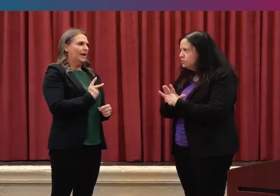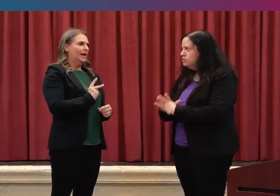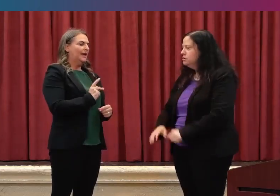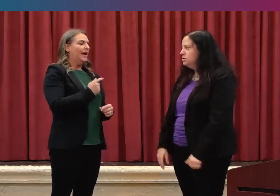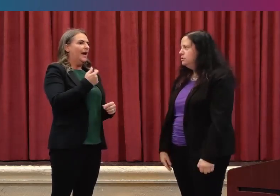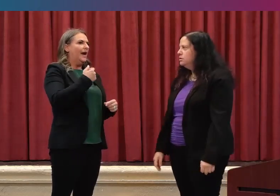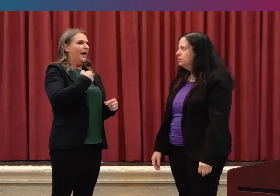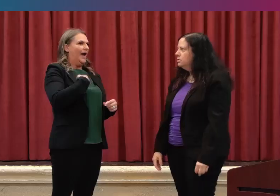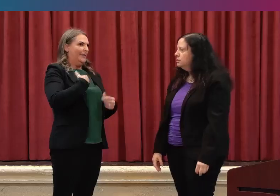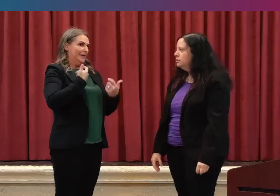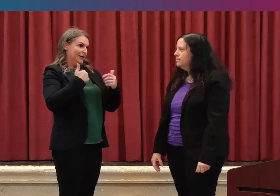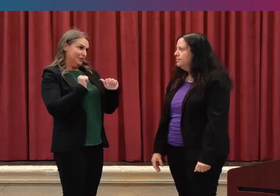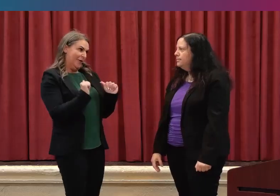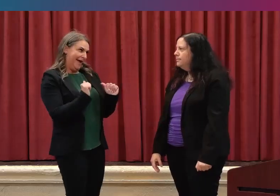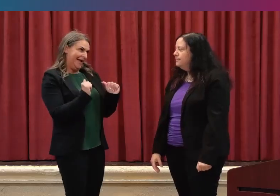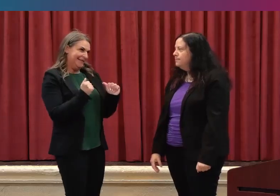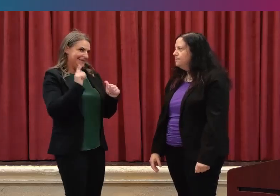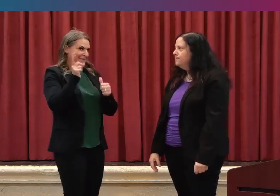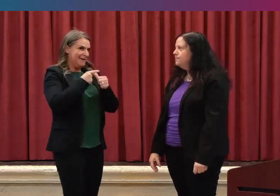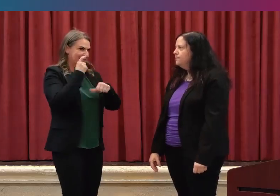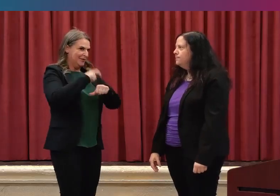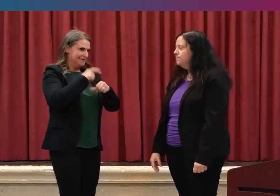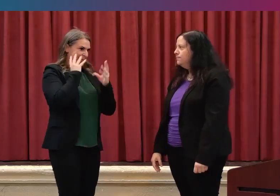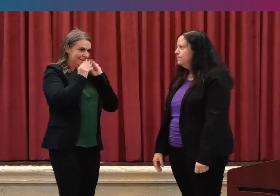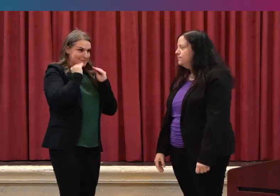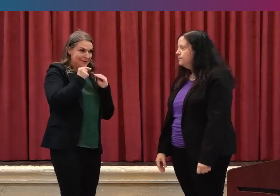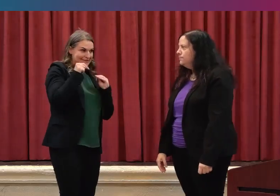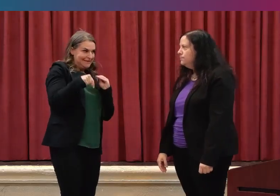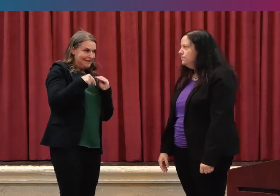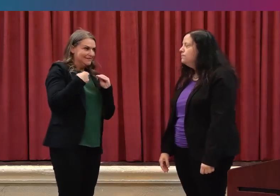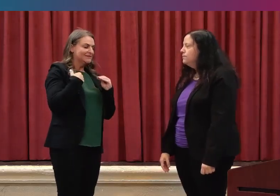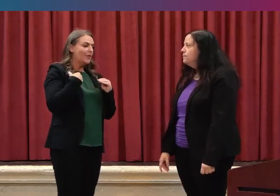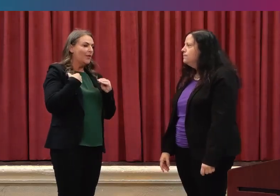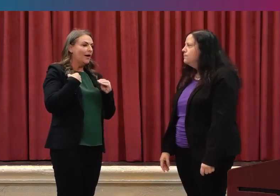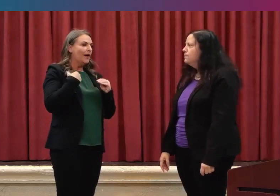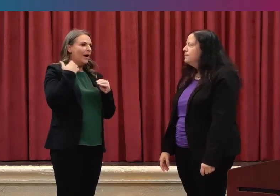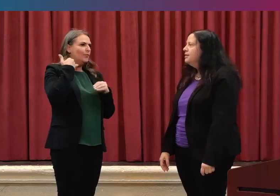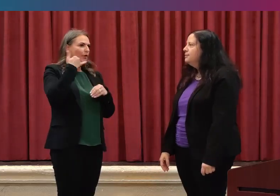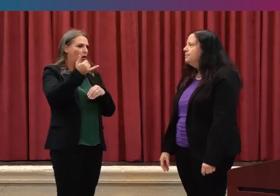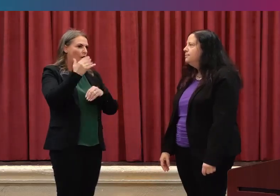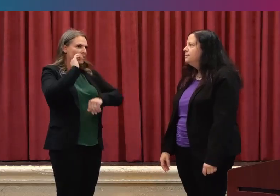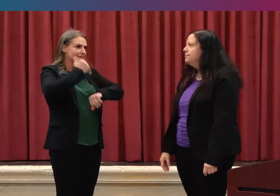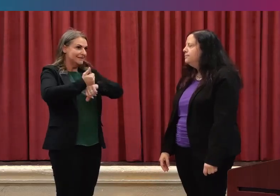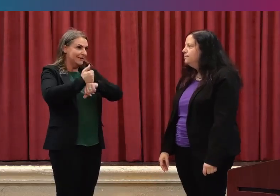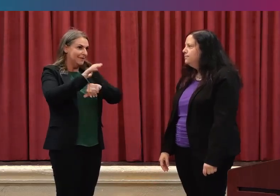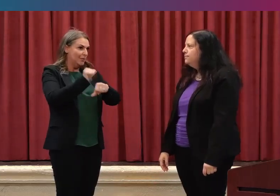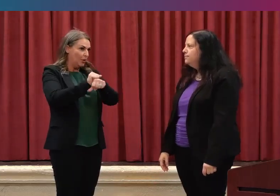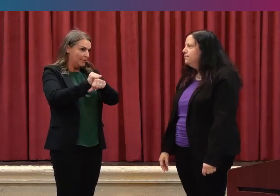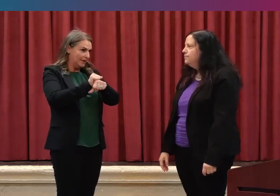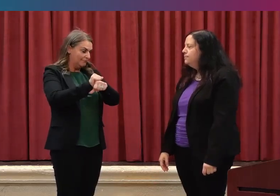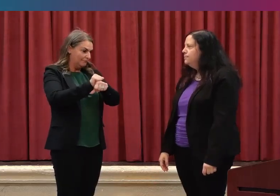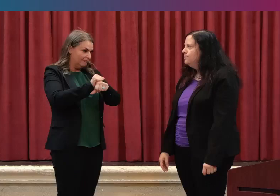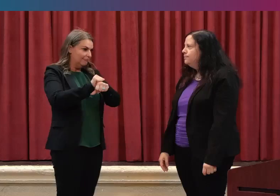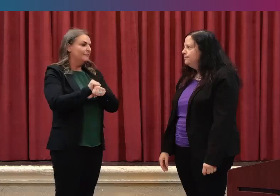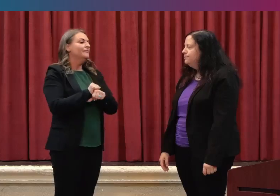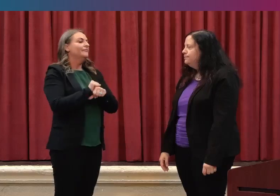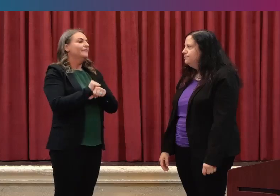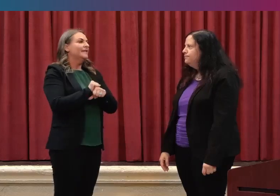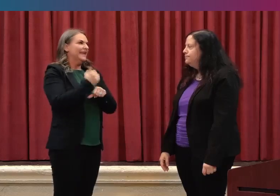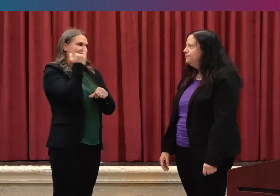Please let me know. Okay, I'm gonna try. This is the first time I've ever had to set up an interpreter. So I'm